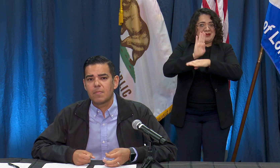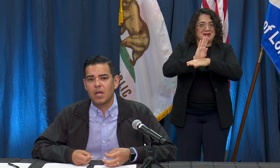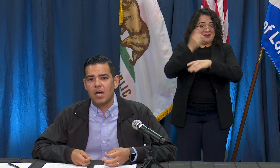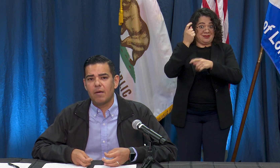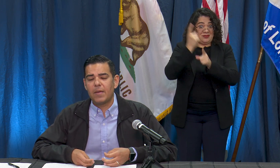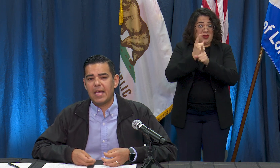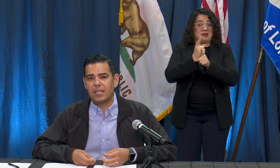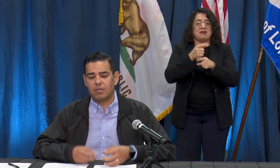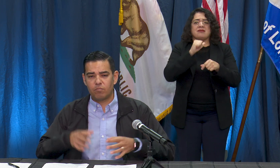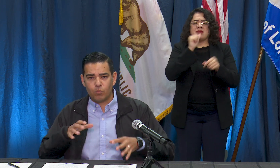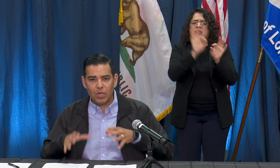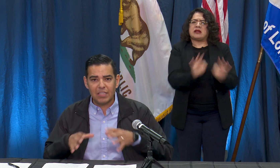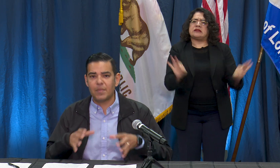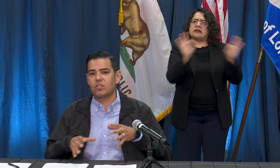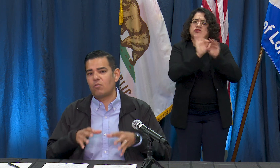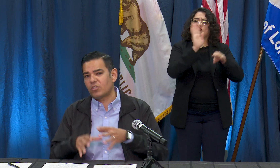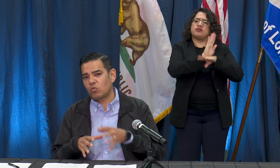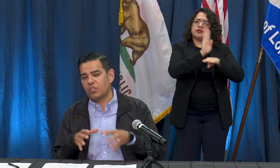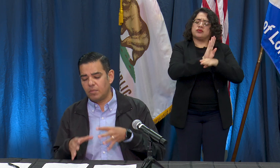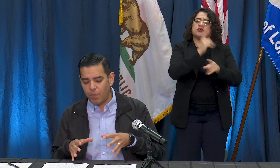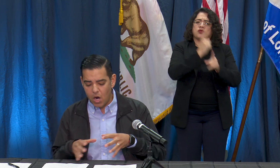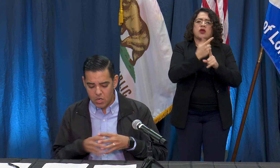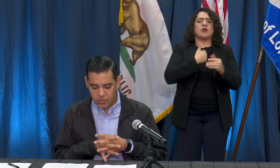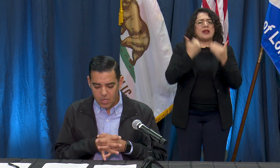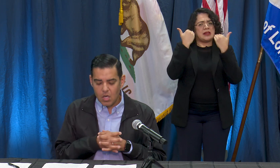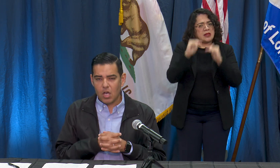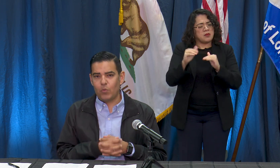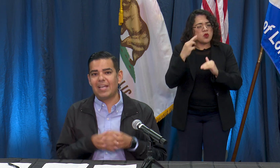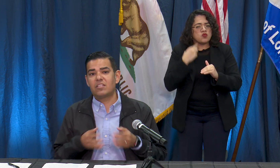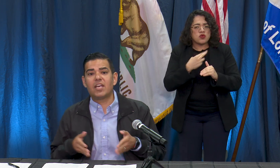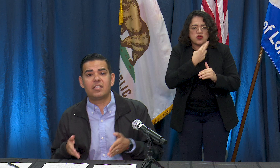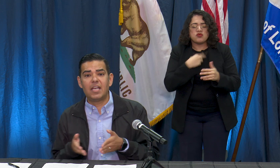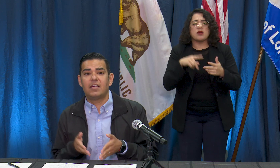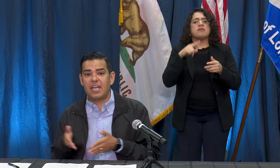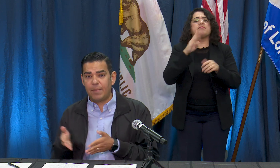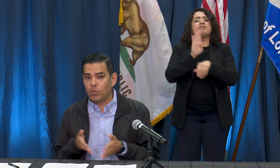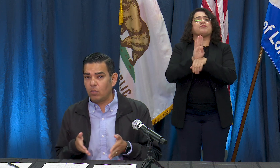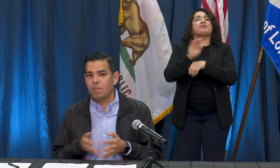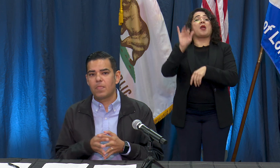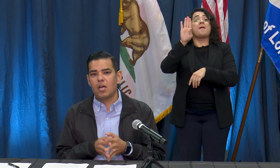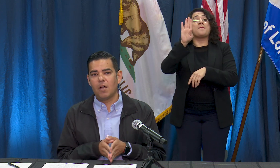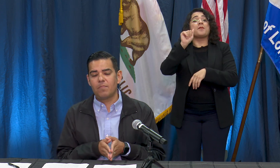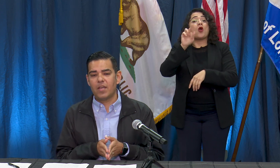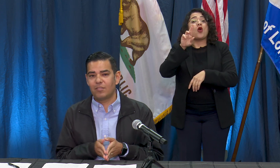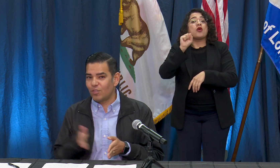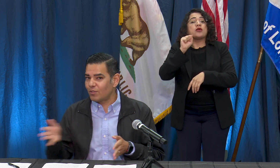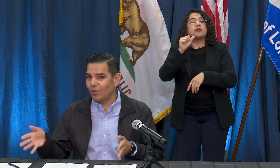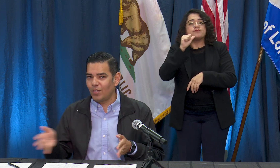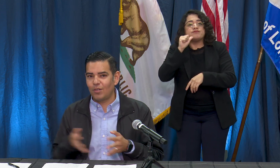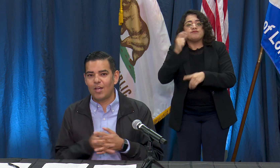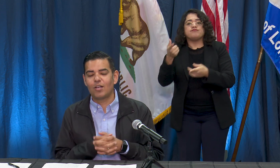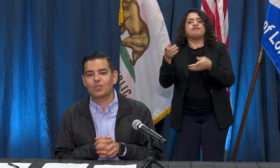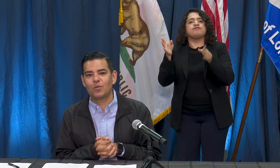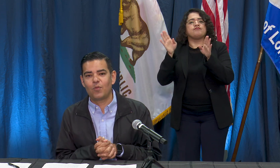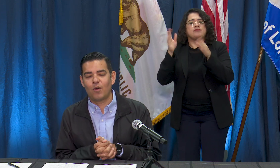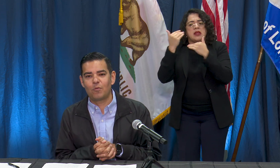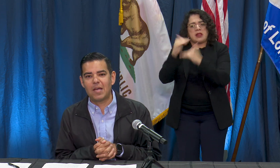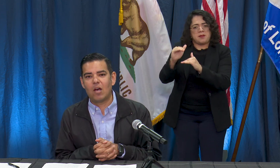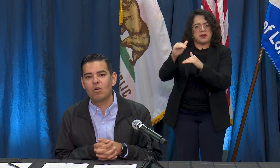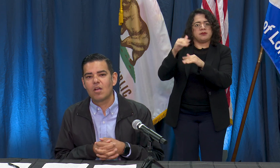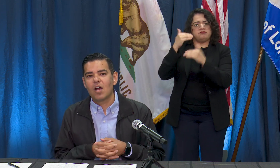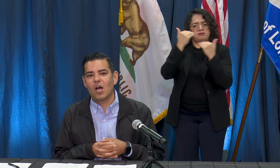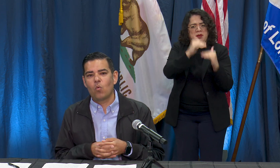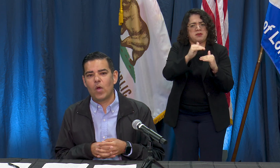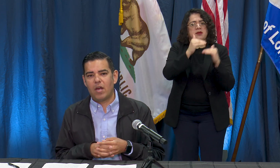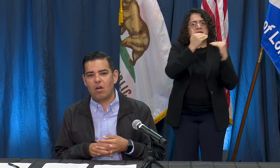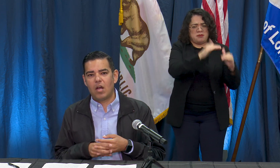essential, and put limits on restaurants and bars, we had set a date in April that is just not too far from